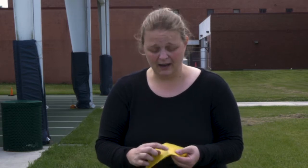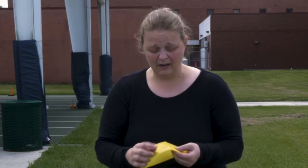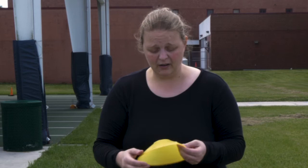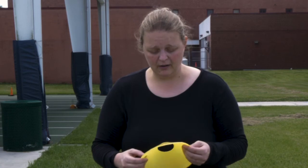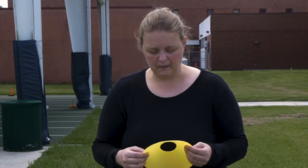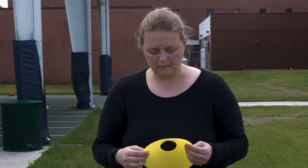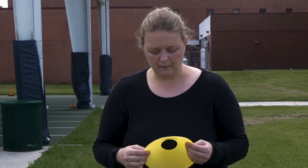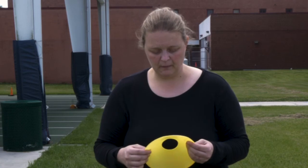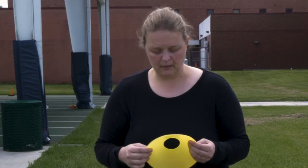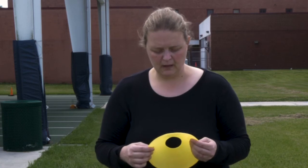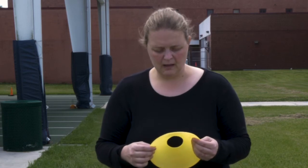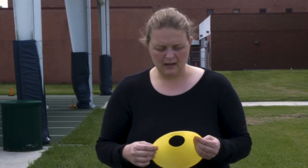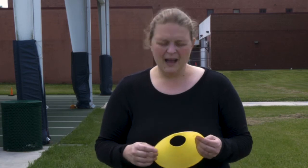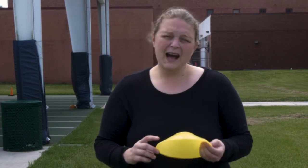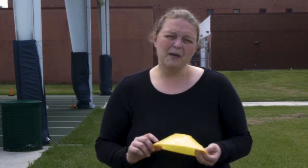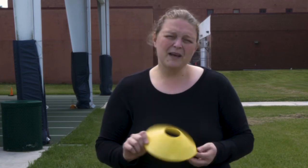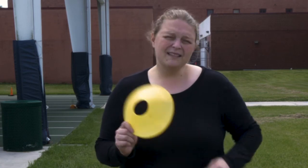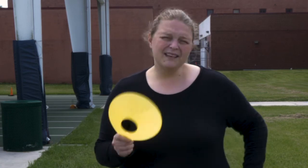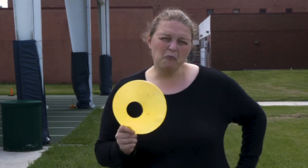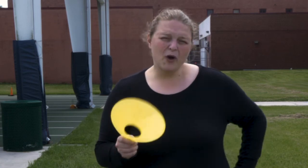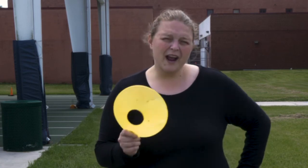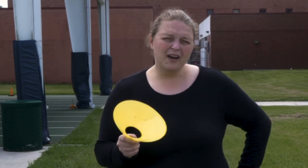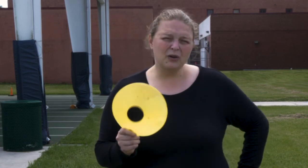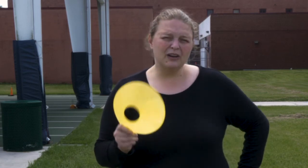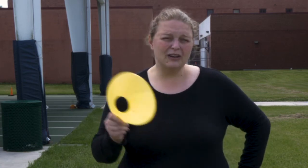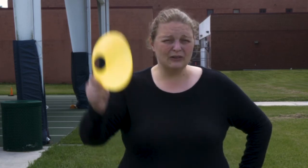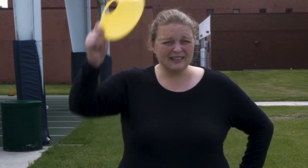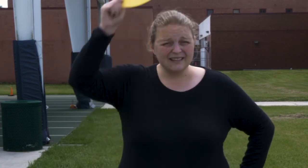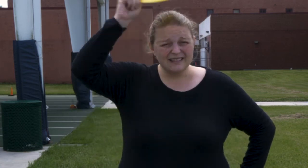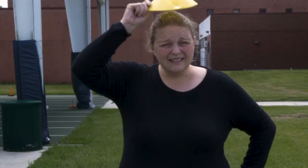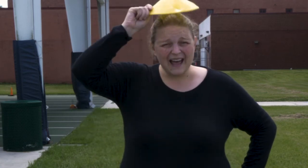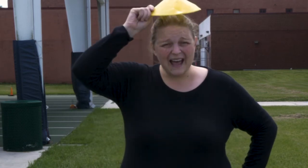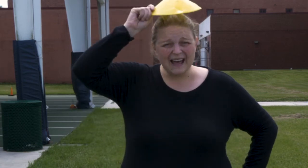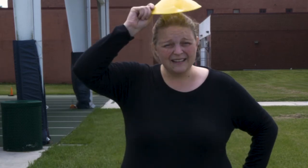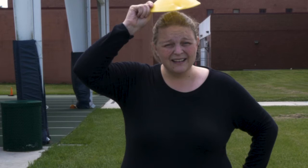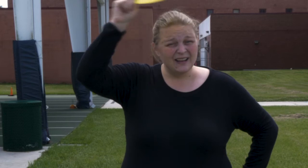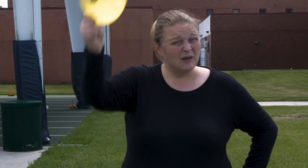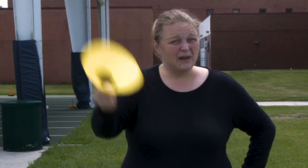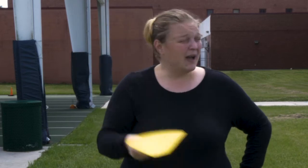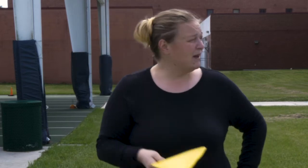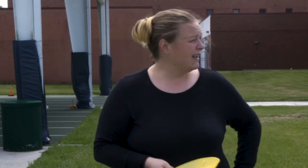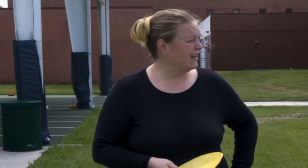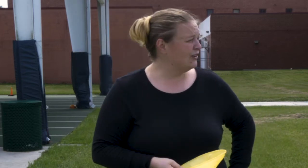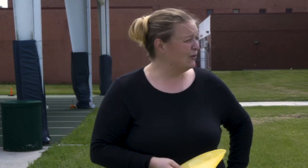there. I bet somewhere you could use this as a hat, but I'm not going to do